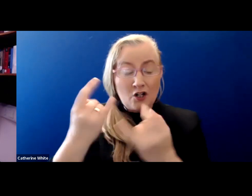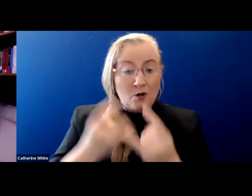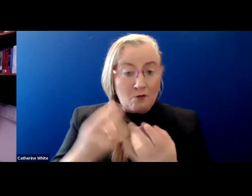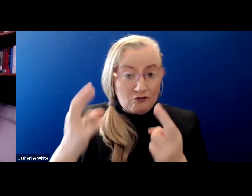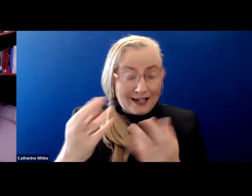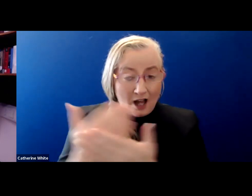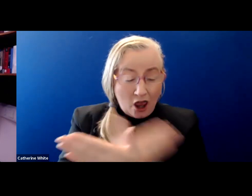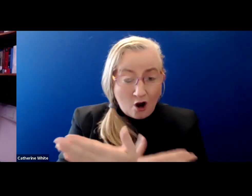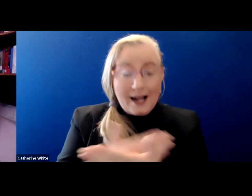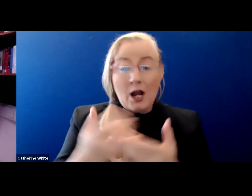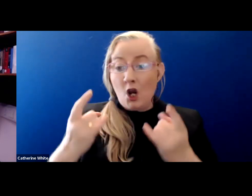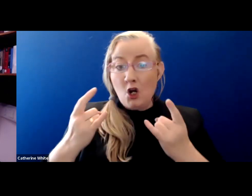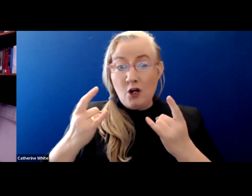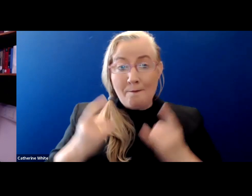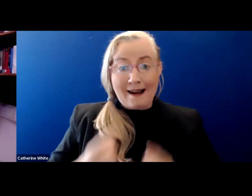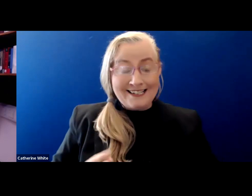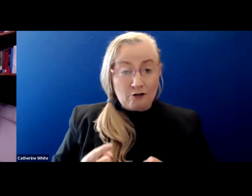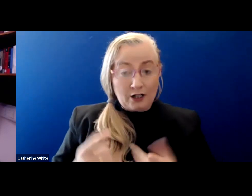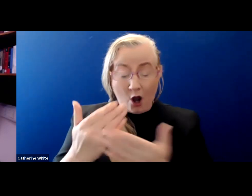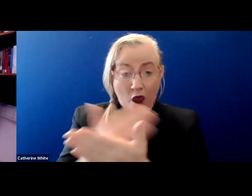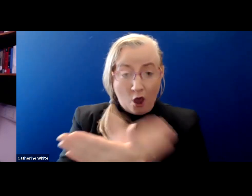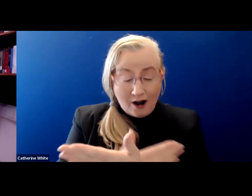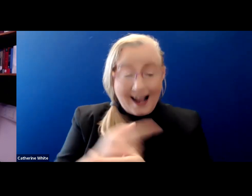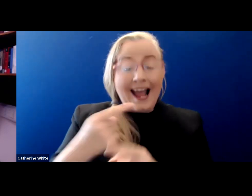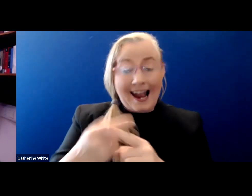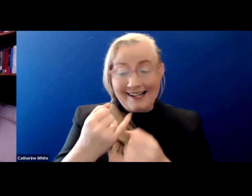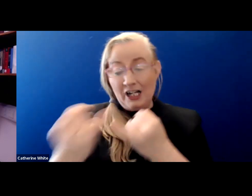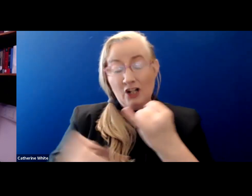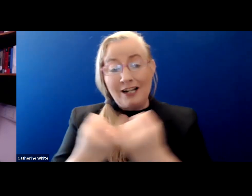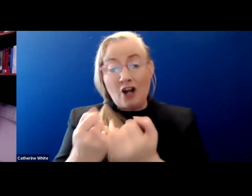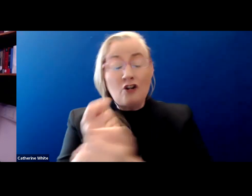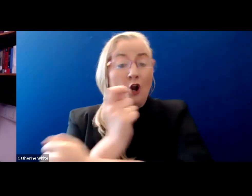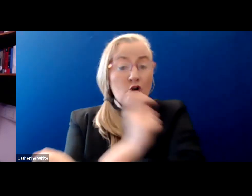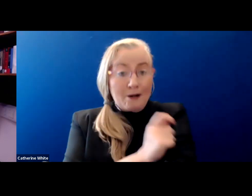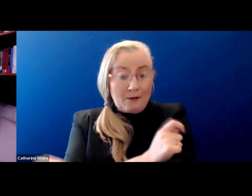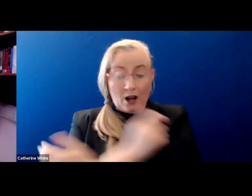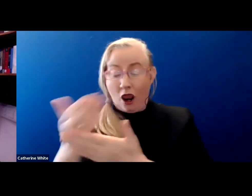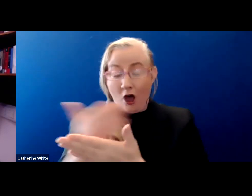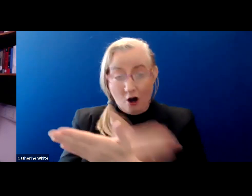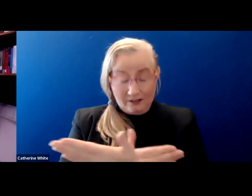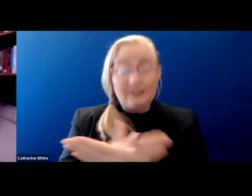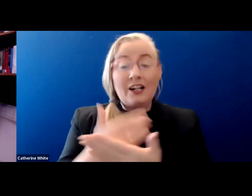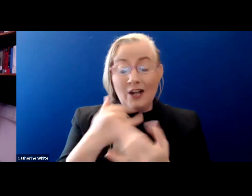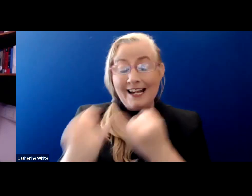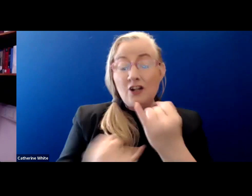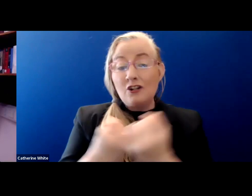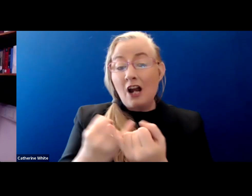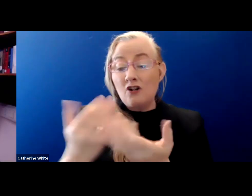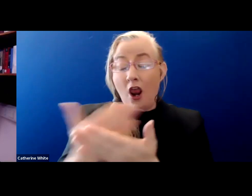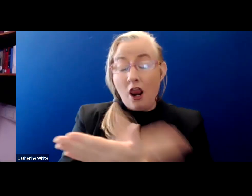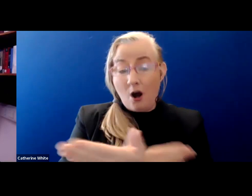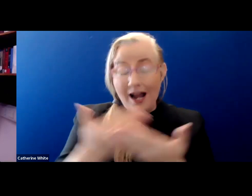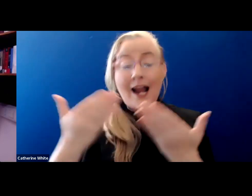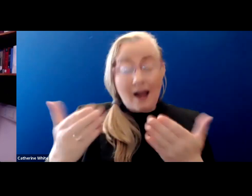of international humanitarian law, and the rebirth of international criminal law. And international law now pays